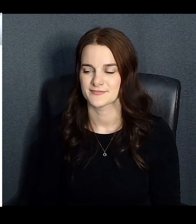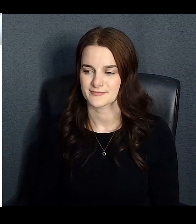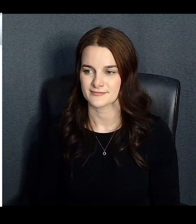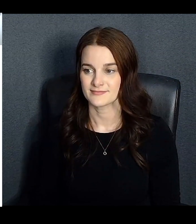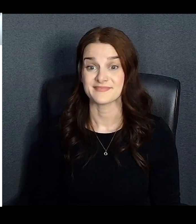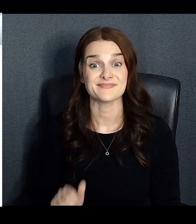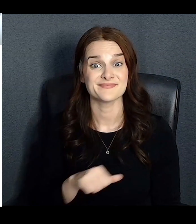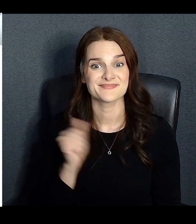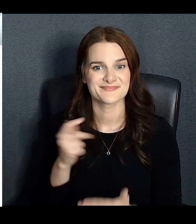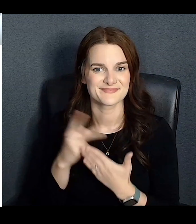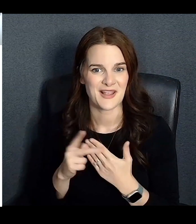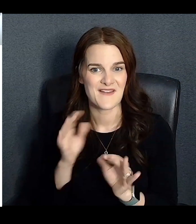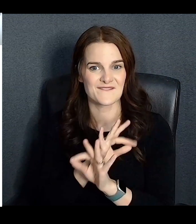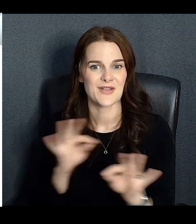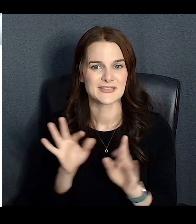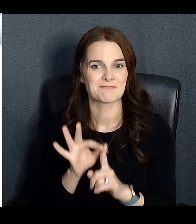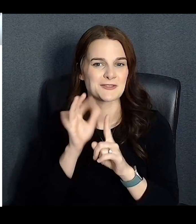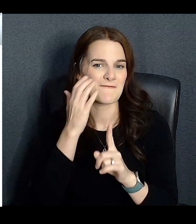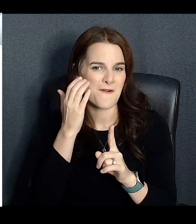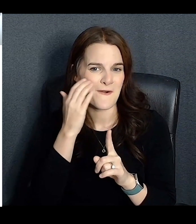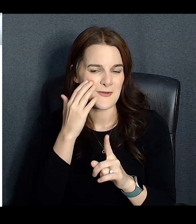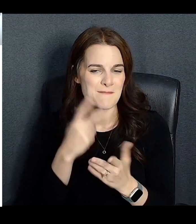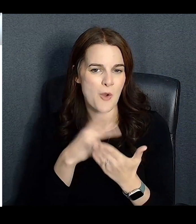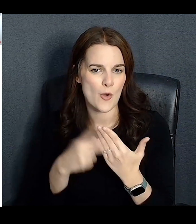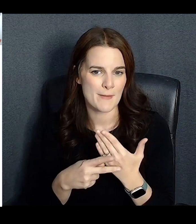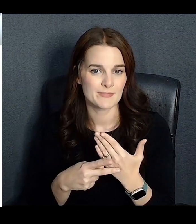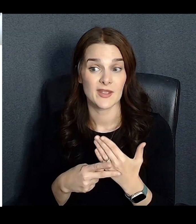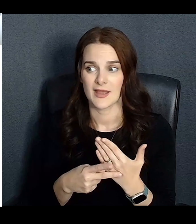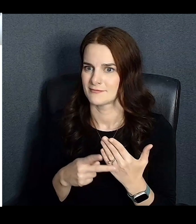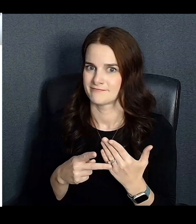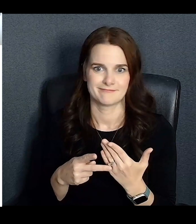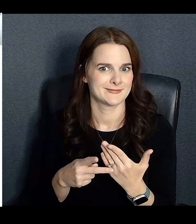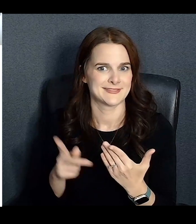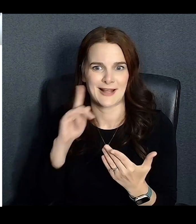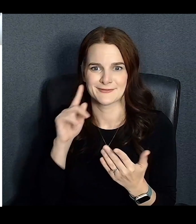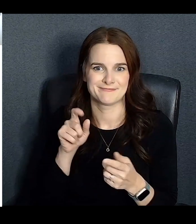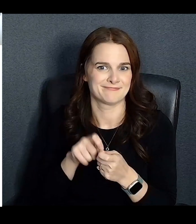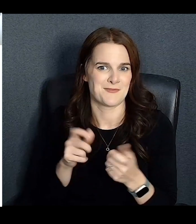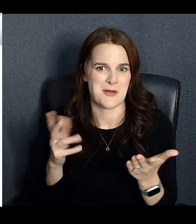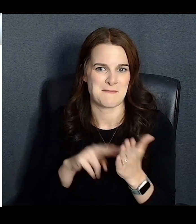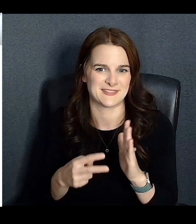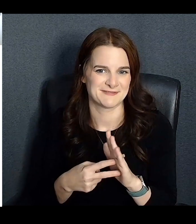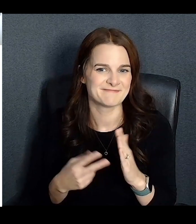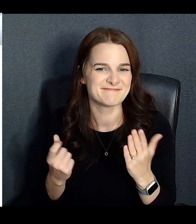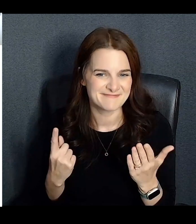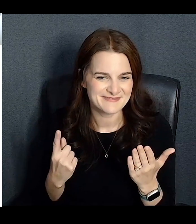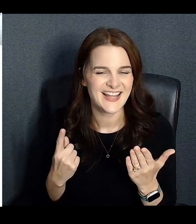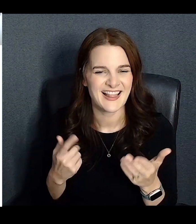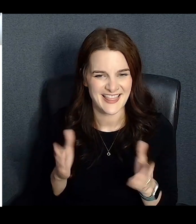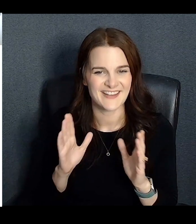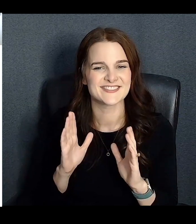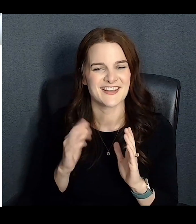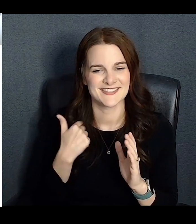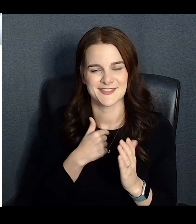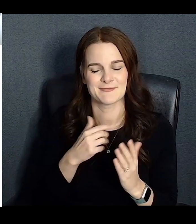Another program that we have is called the Free Special Phone Program, which is exactly how it sounds. We are able to get people access to a